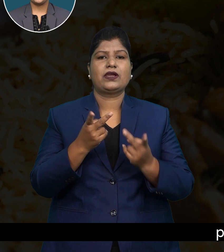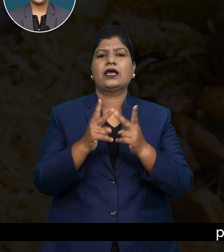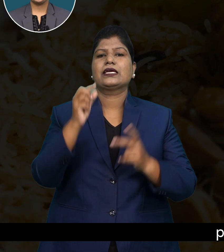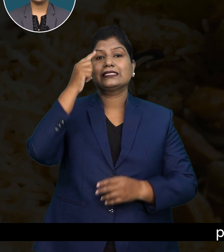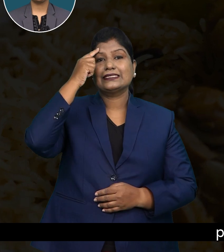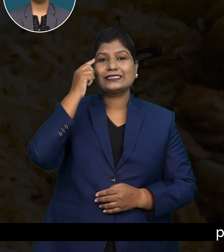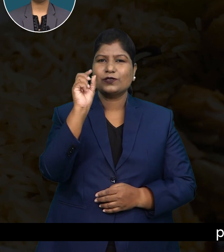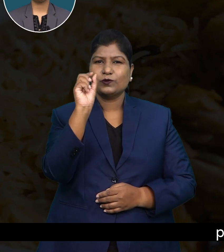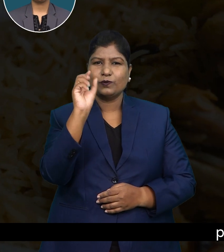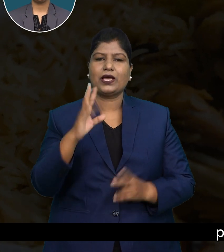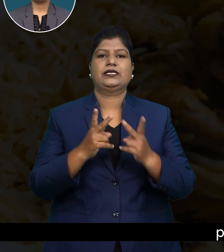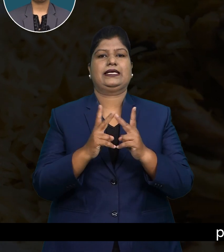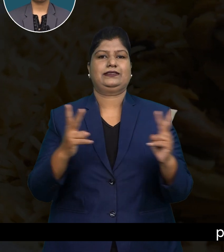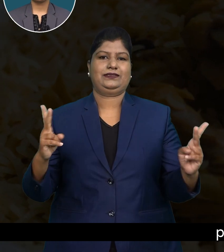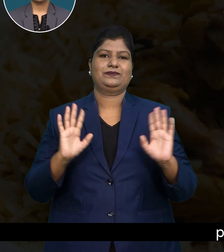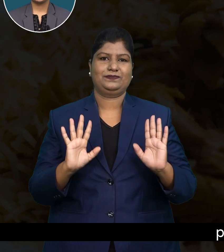etc.